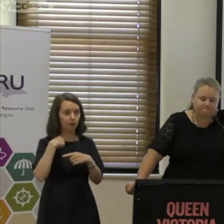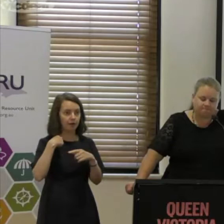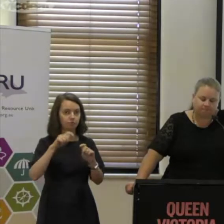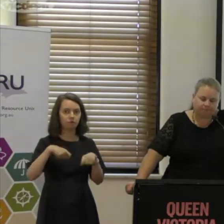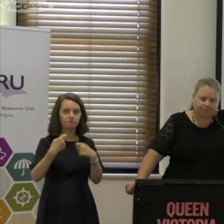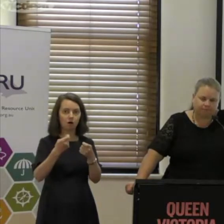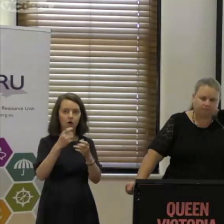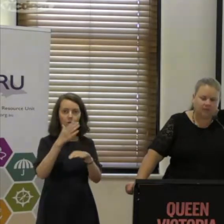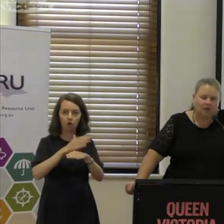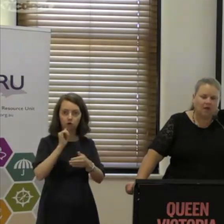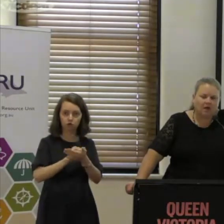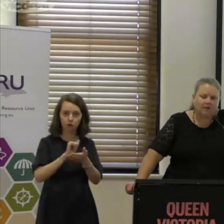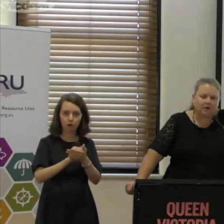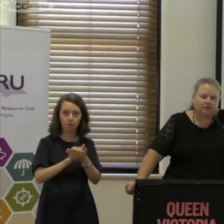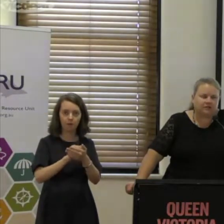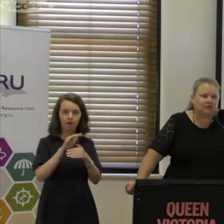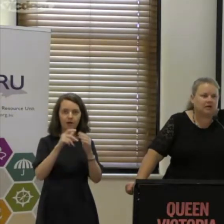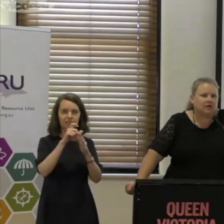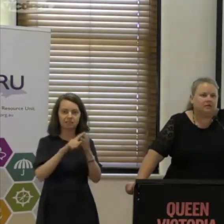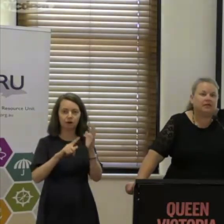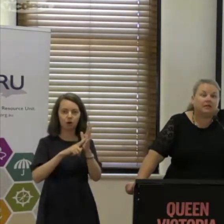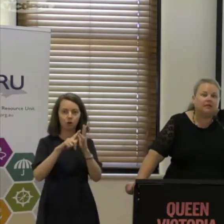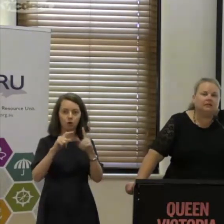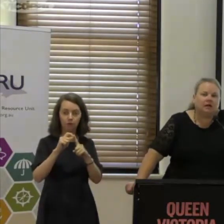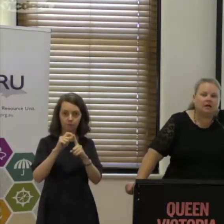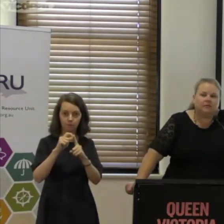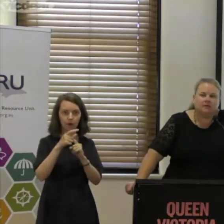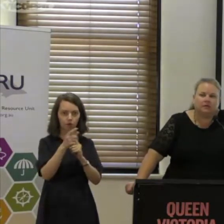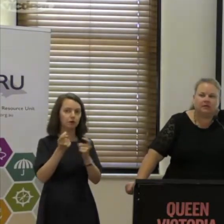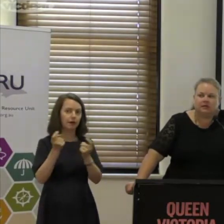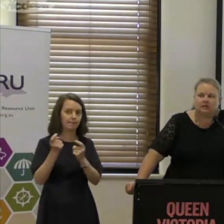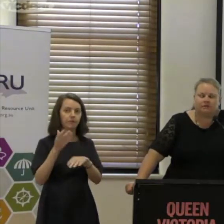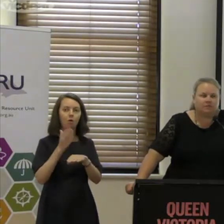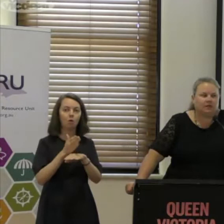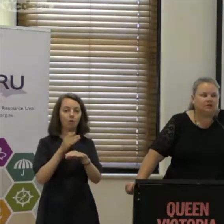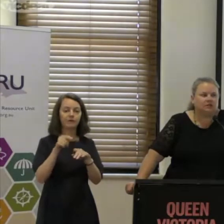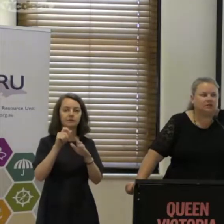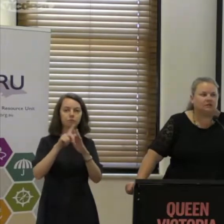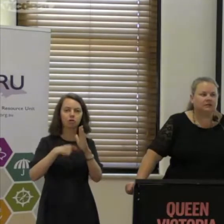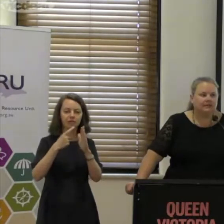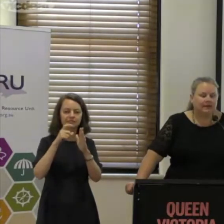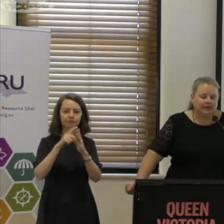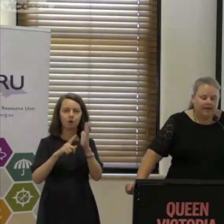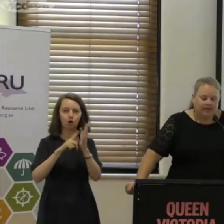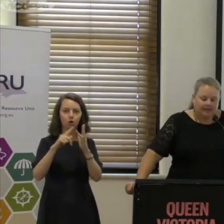there. And that project technically completed in November last year.